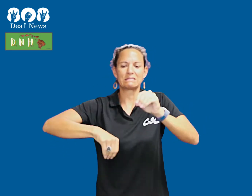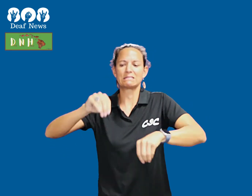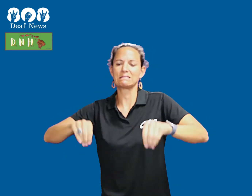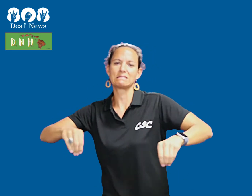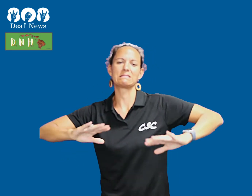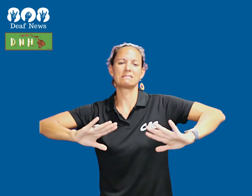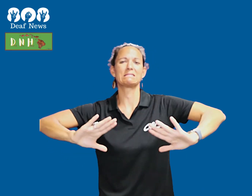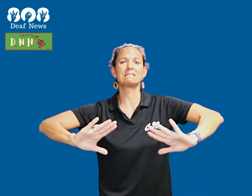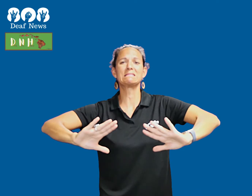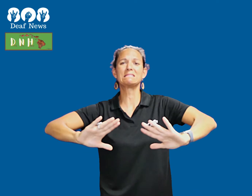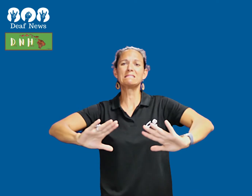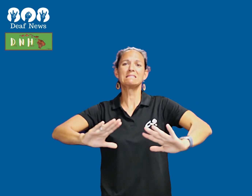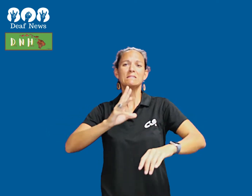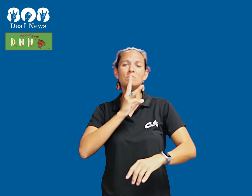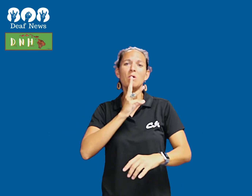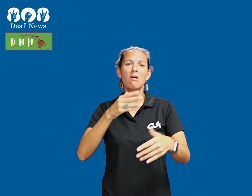coming closer to their homes.